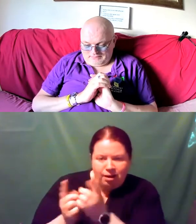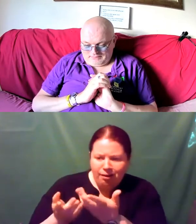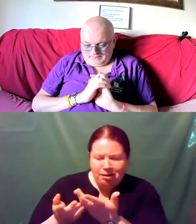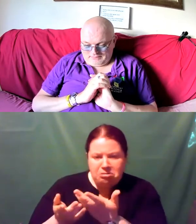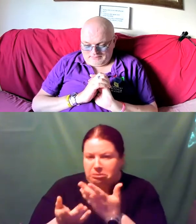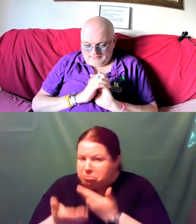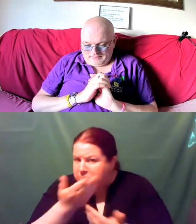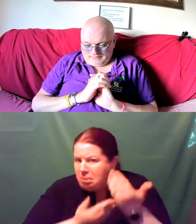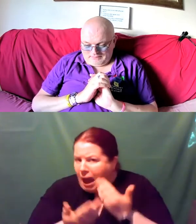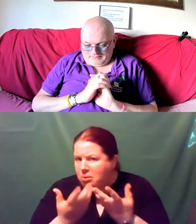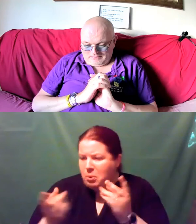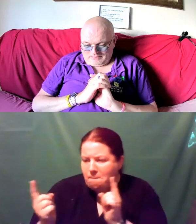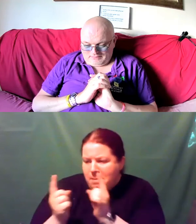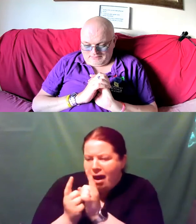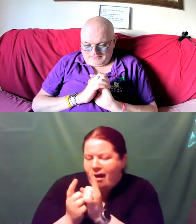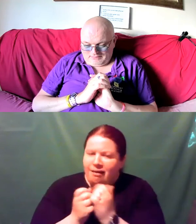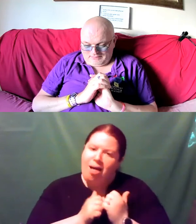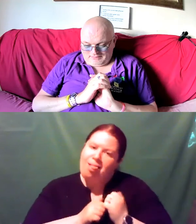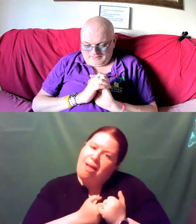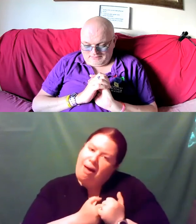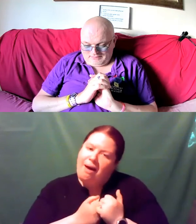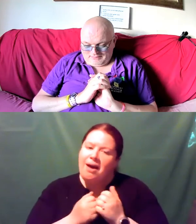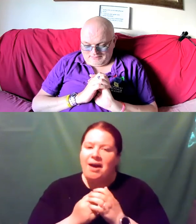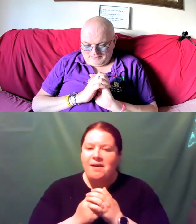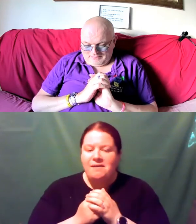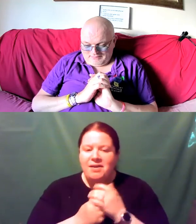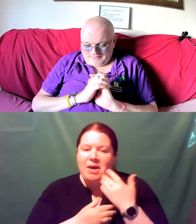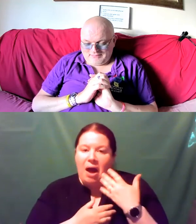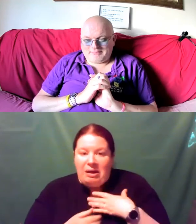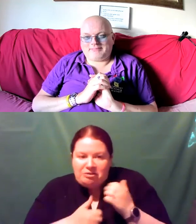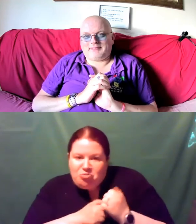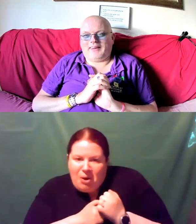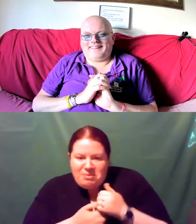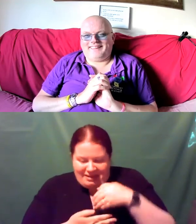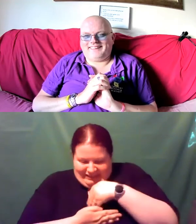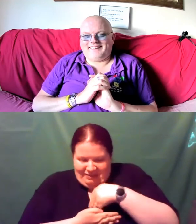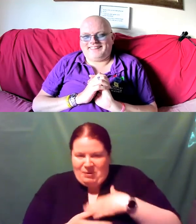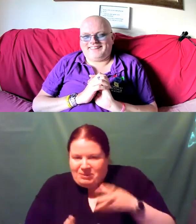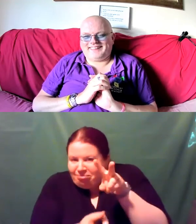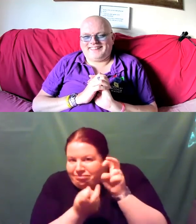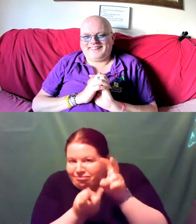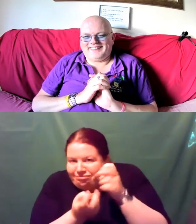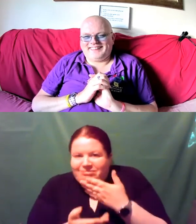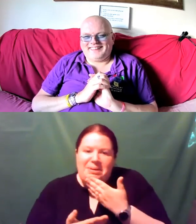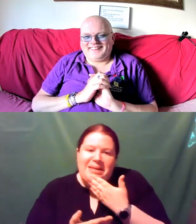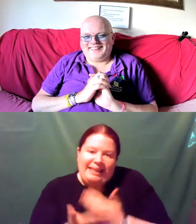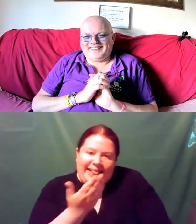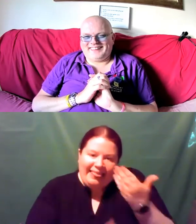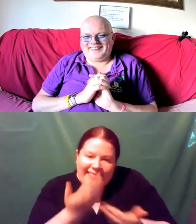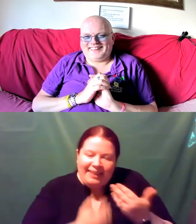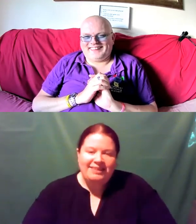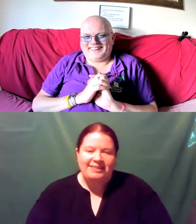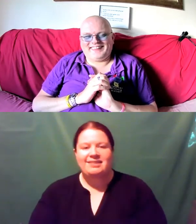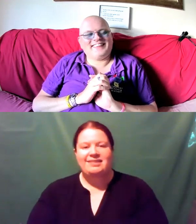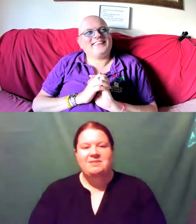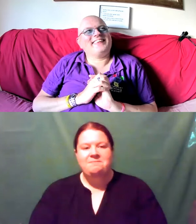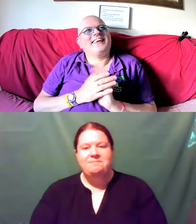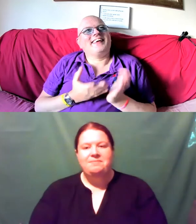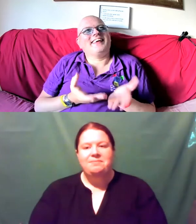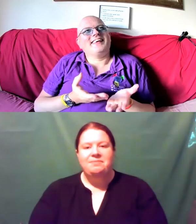met, how you fell in love? I'm kind of, the romantic in me wants to hear this part of the story. So can you talk a little bit to that, please? Yeah, and